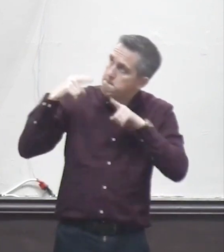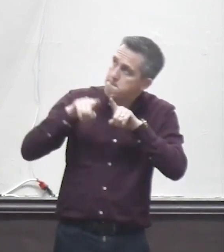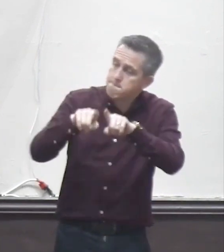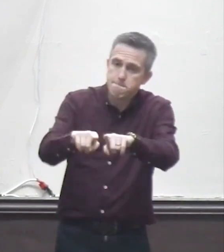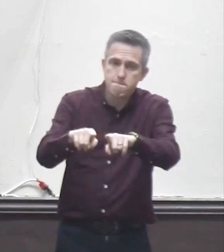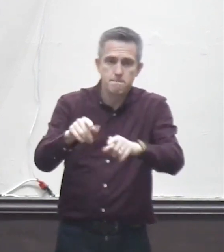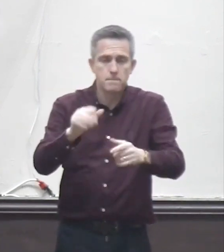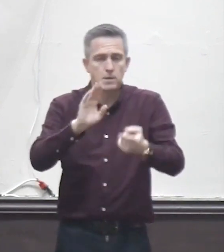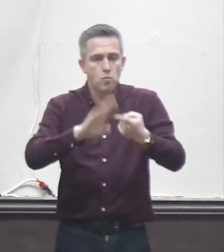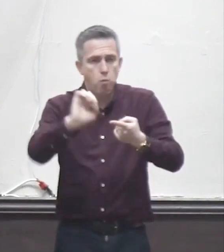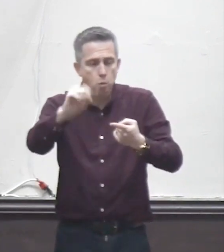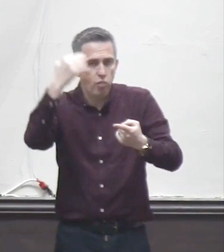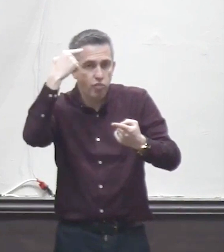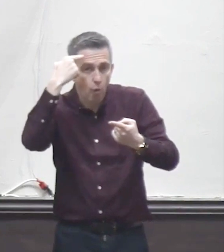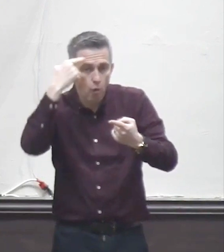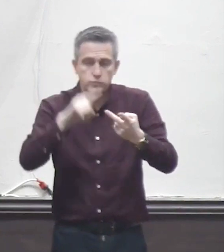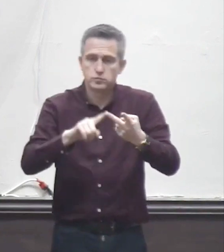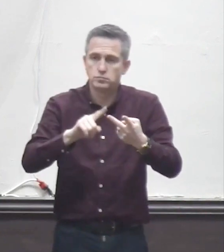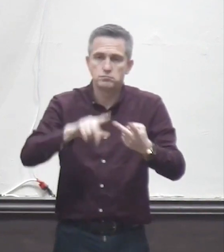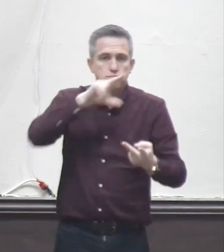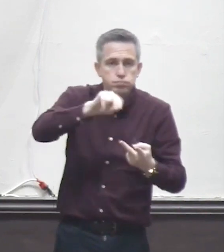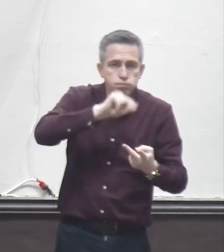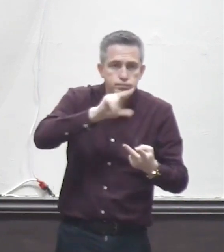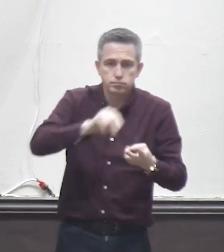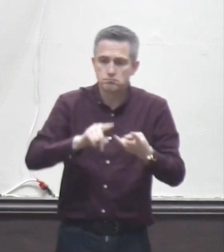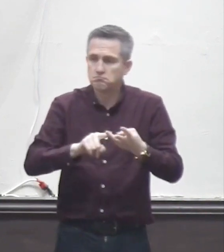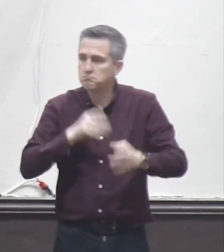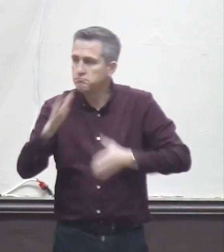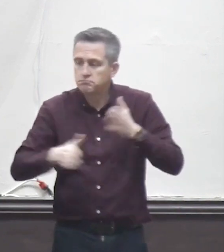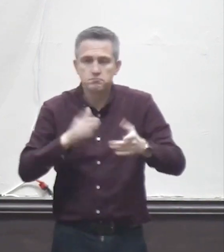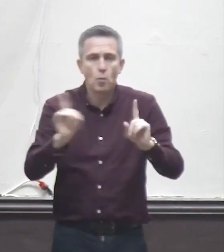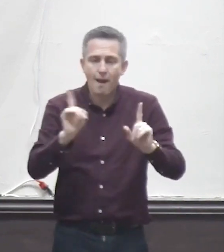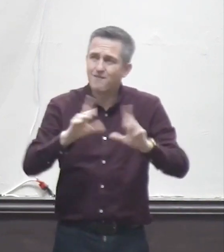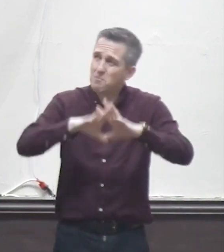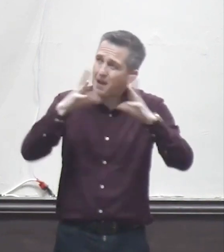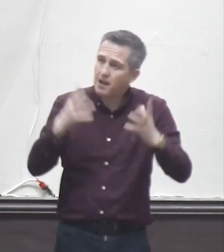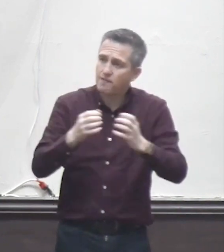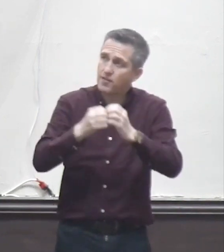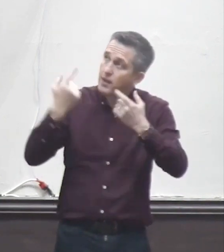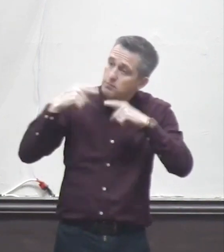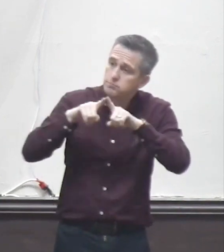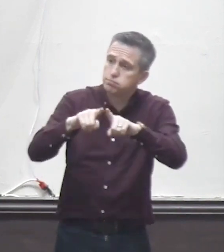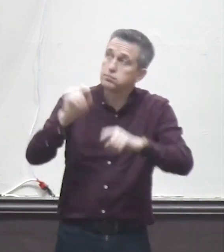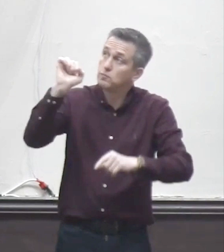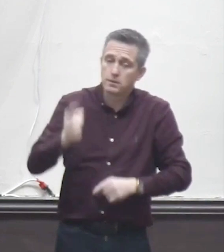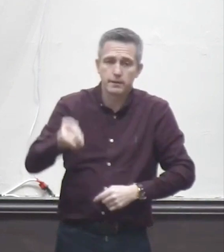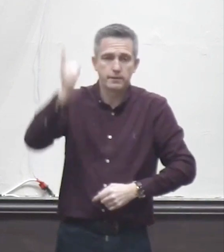it be the mind, our thoughts, or it be our sayings, whatever it be, they be dedicated for Allah Azza wa Jal completely.